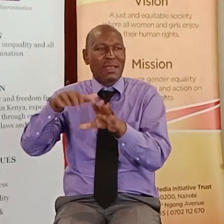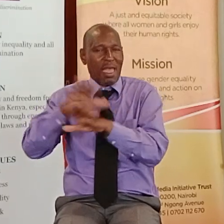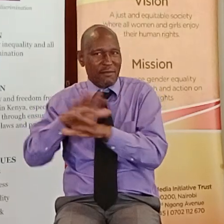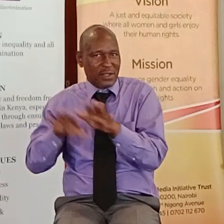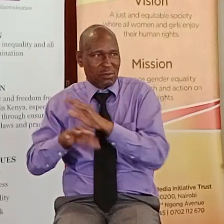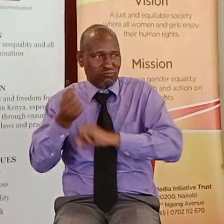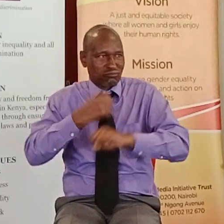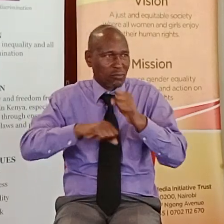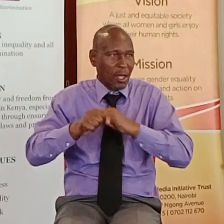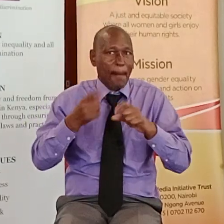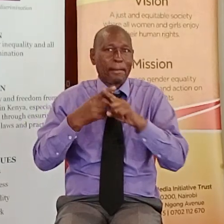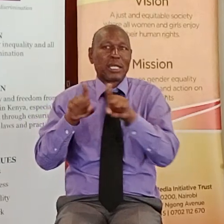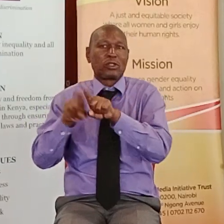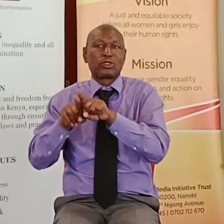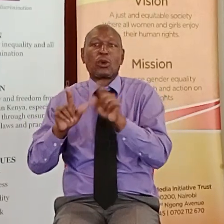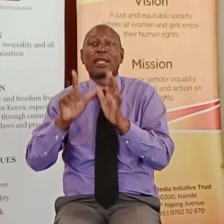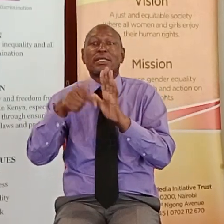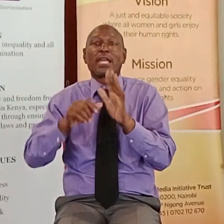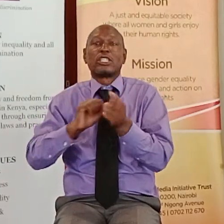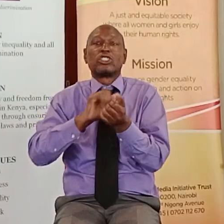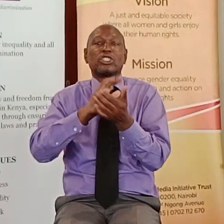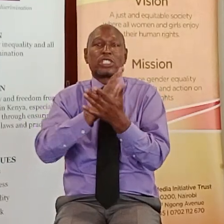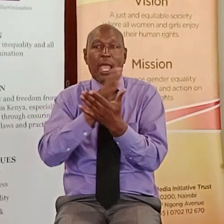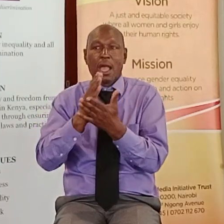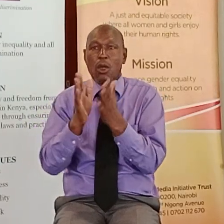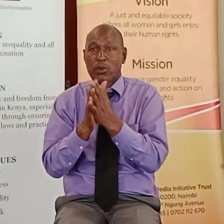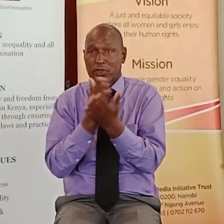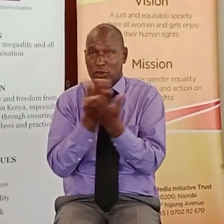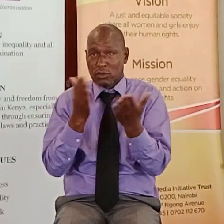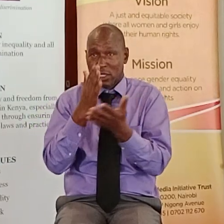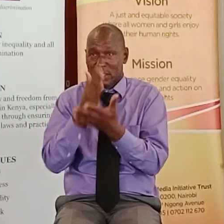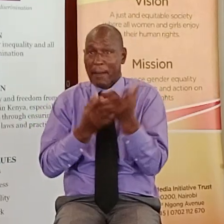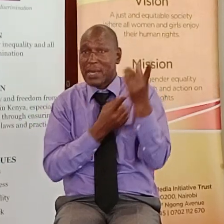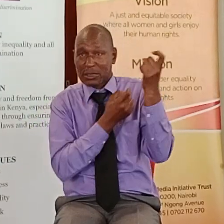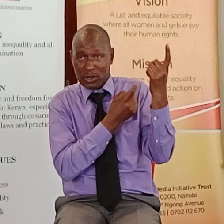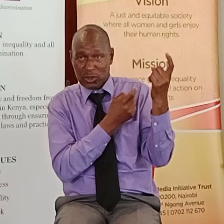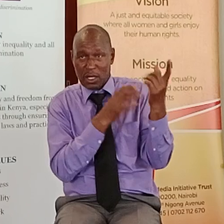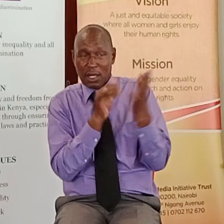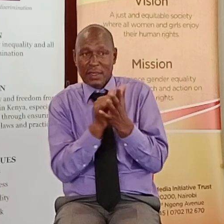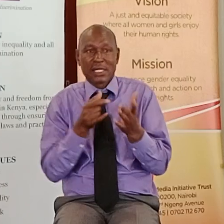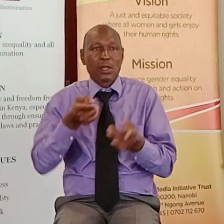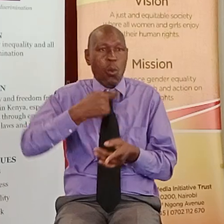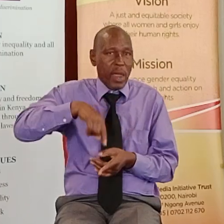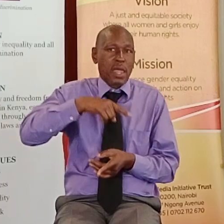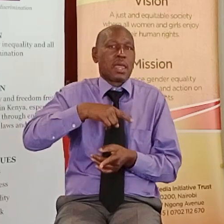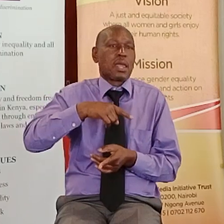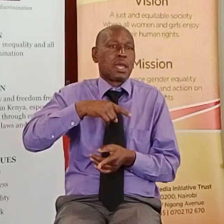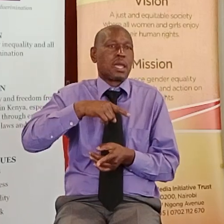I shall be later sharing with you some of the expectations that we are,